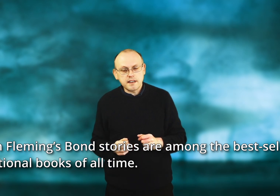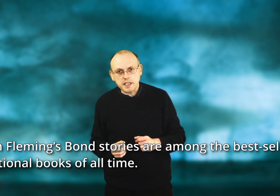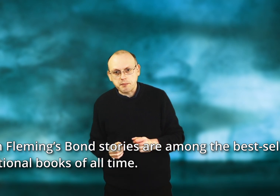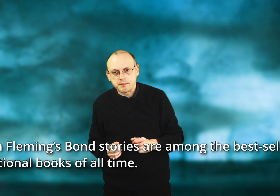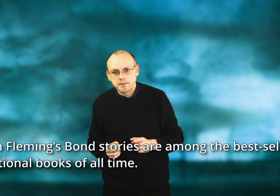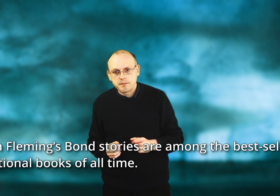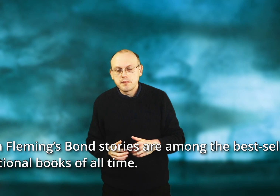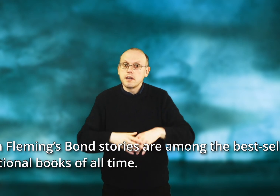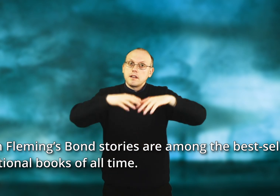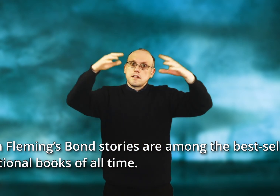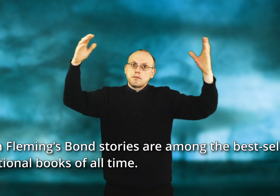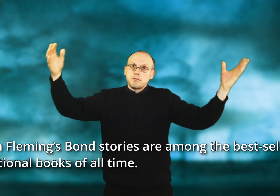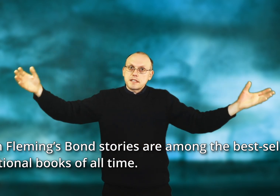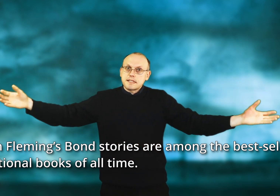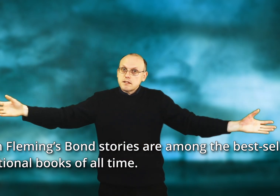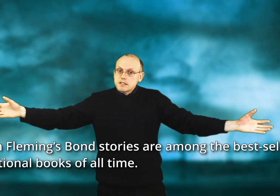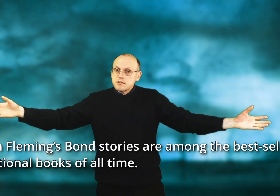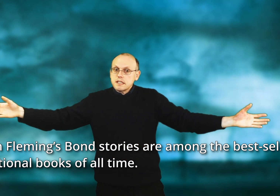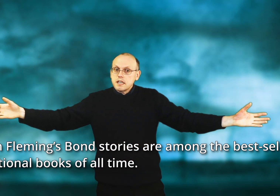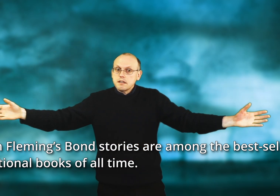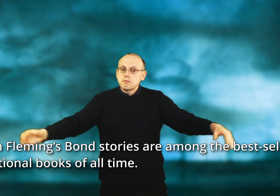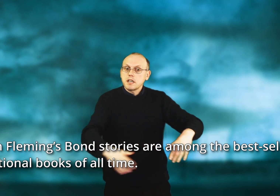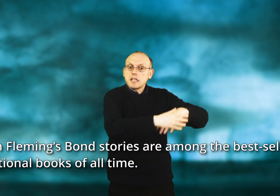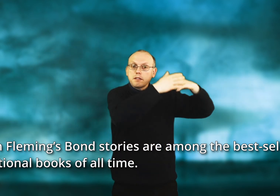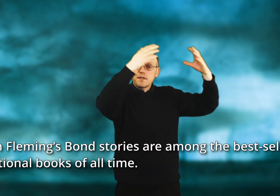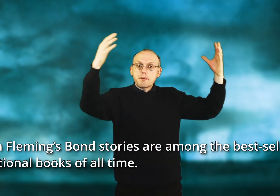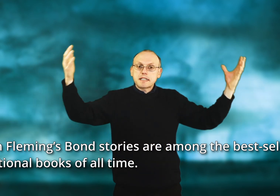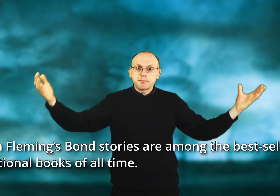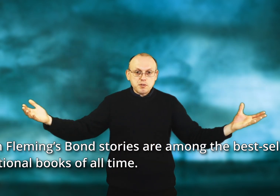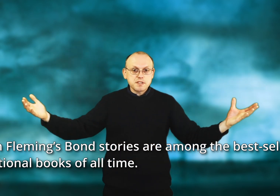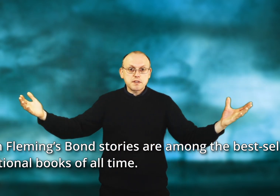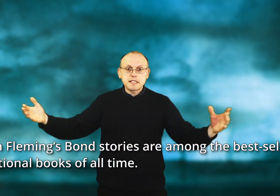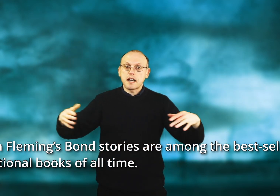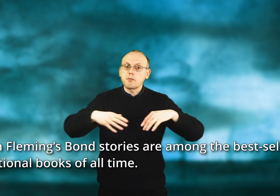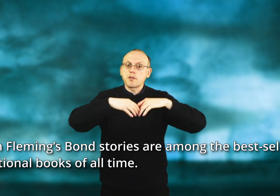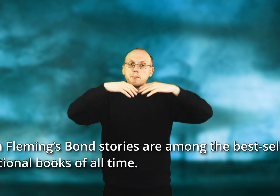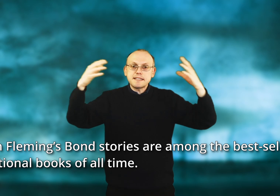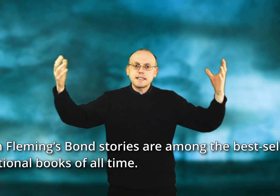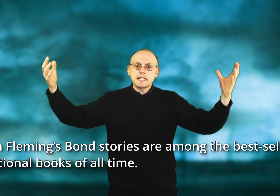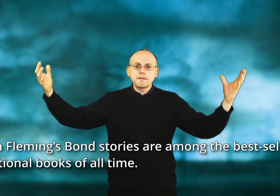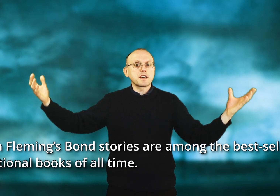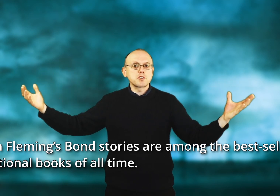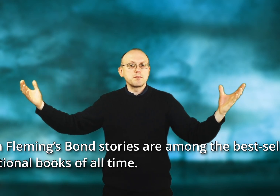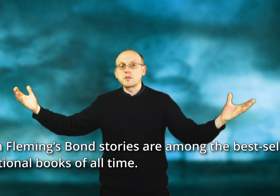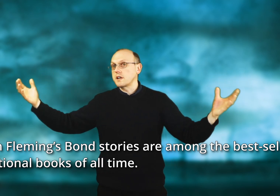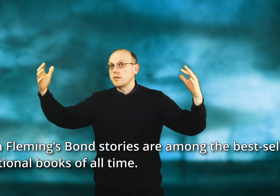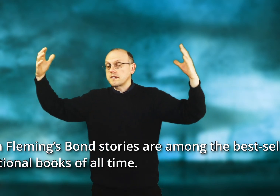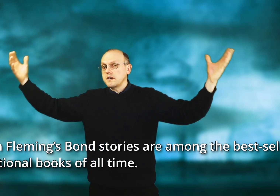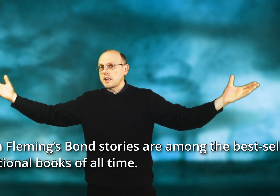time. Makes sense on its own here? Ian Fleming's Bond stories are among the best-selling fictional books of all time.